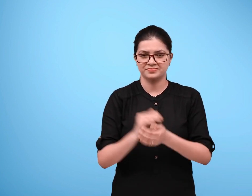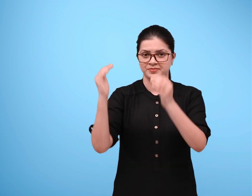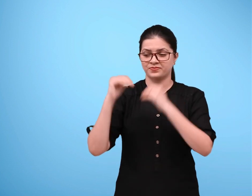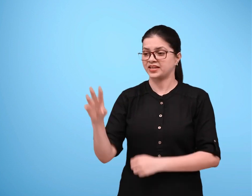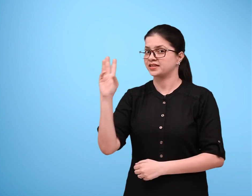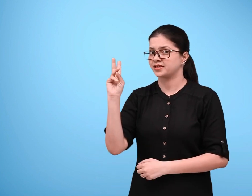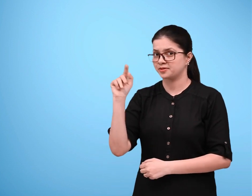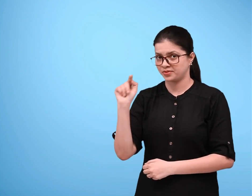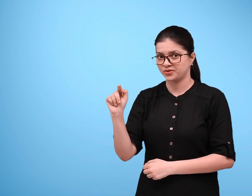3.